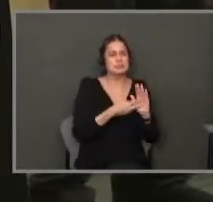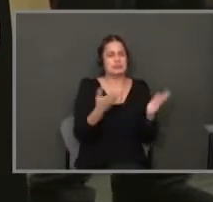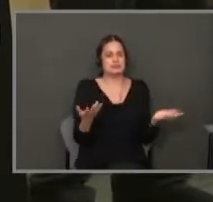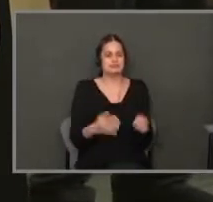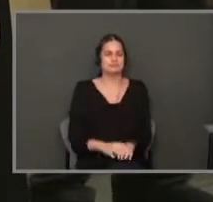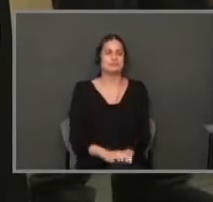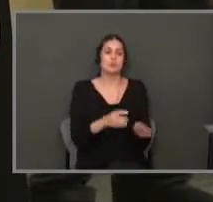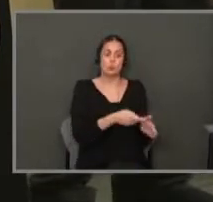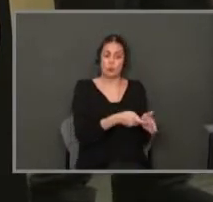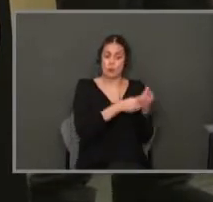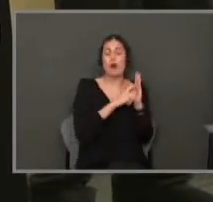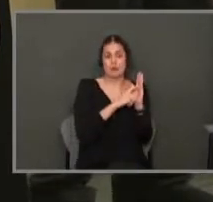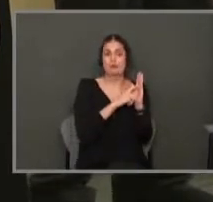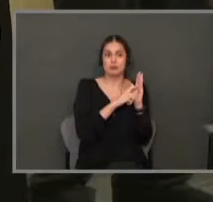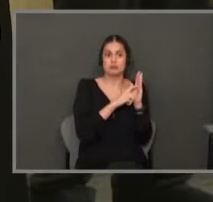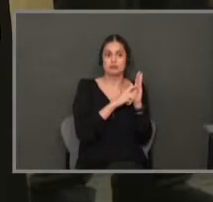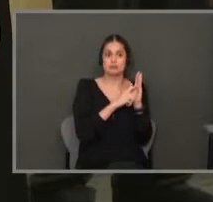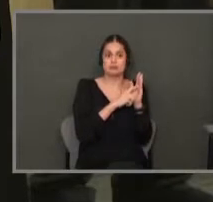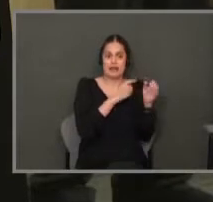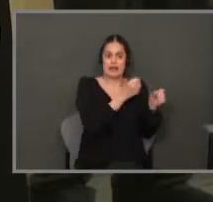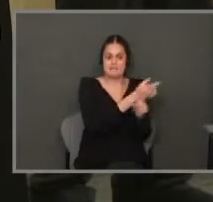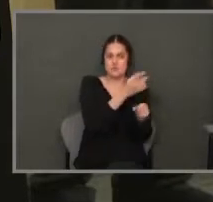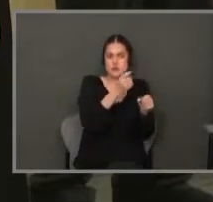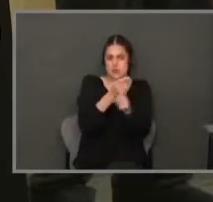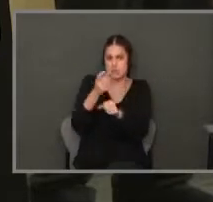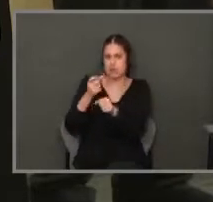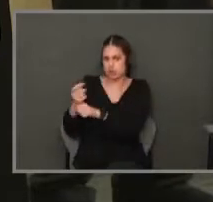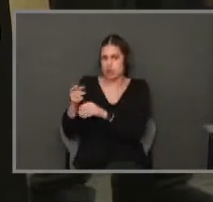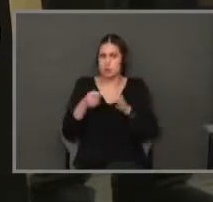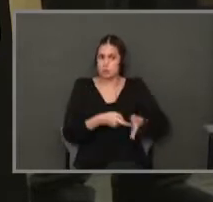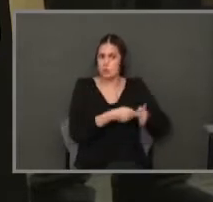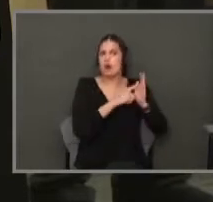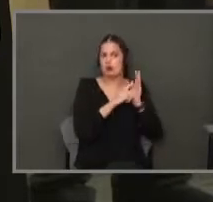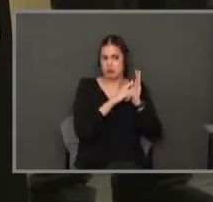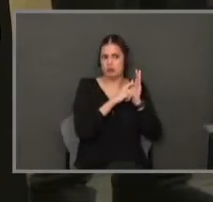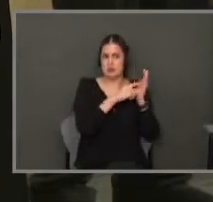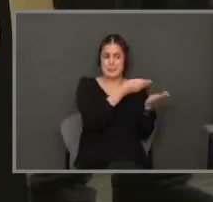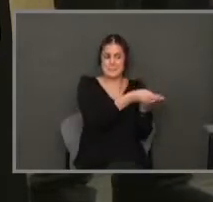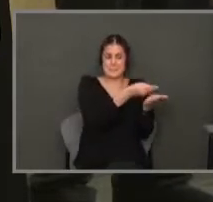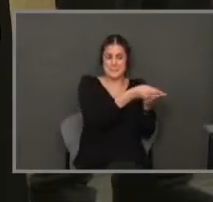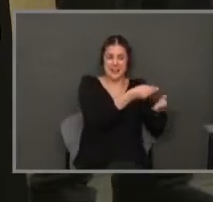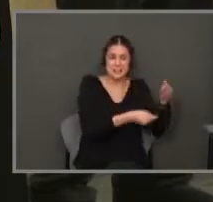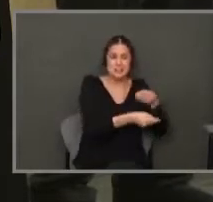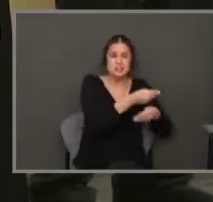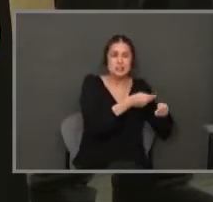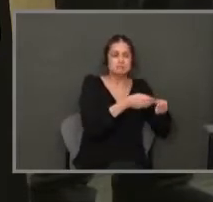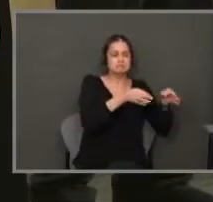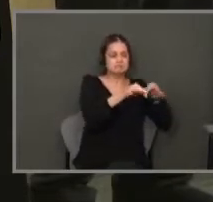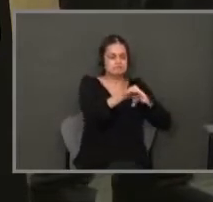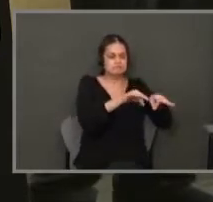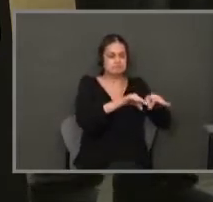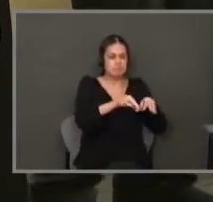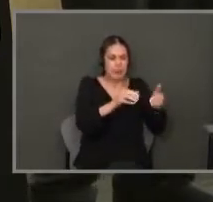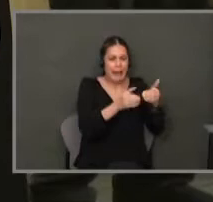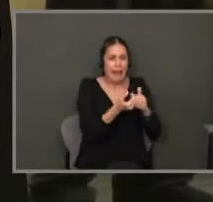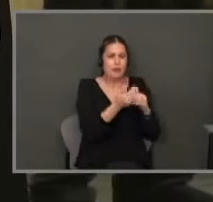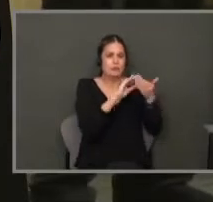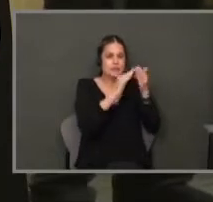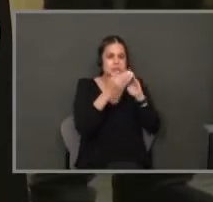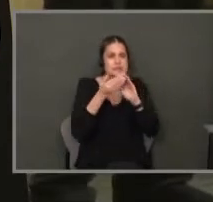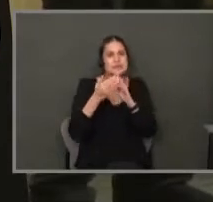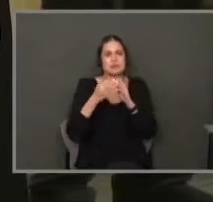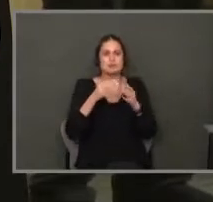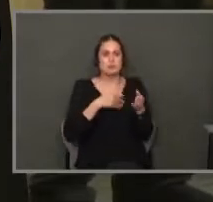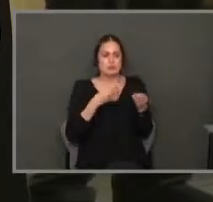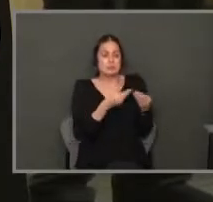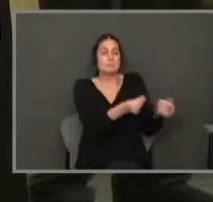required of us every single year. A budget is the roadmap for how the city will invest